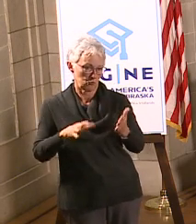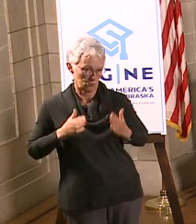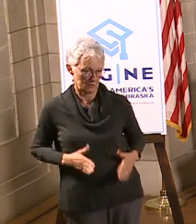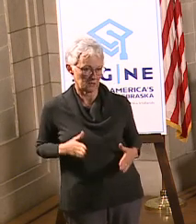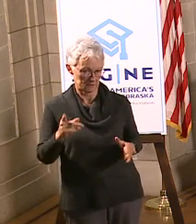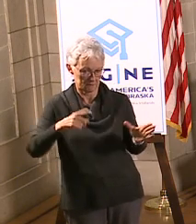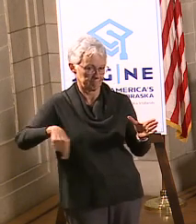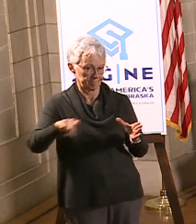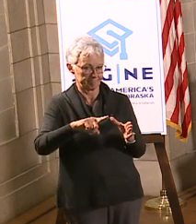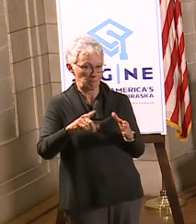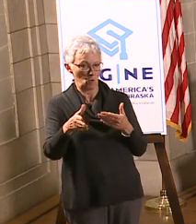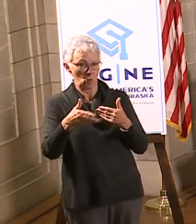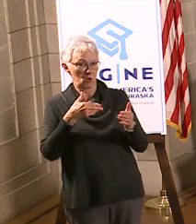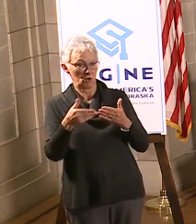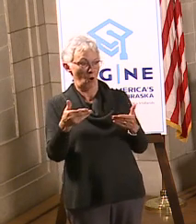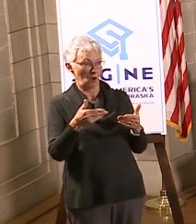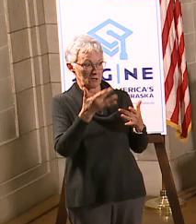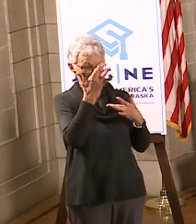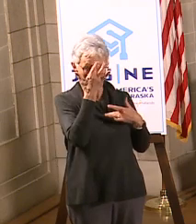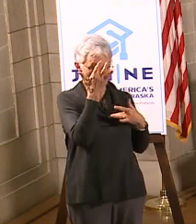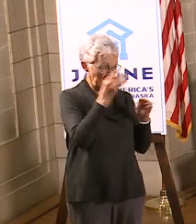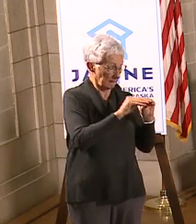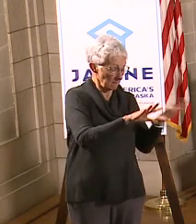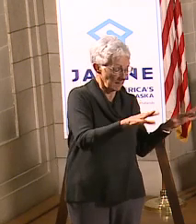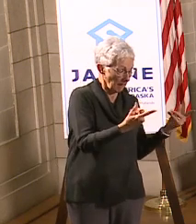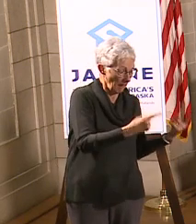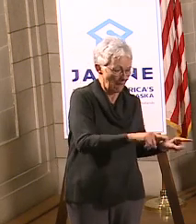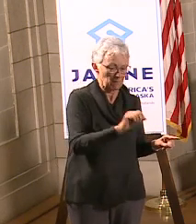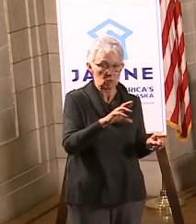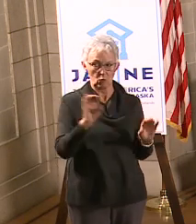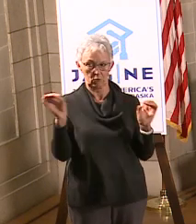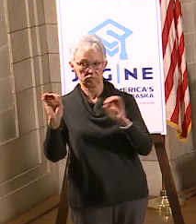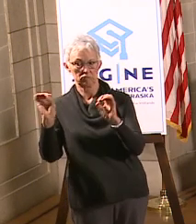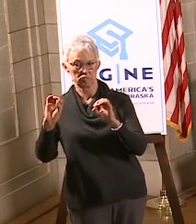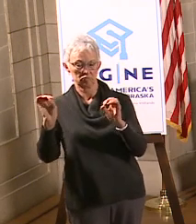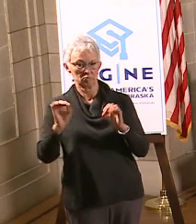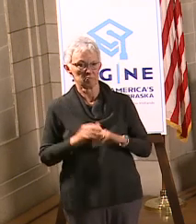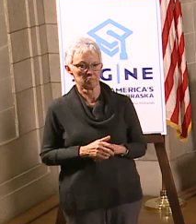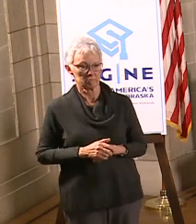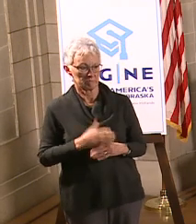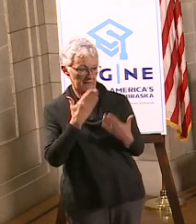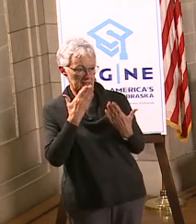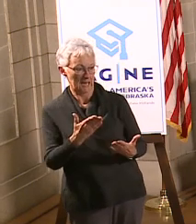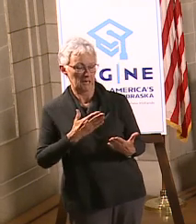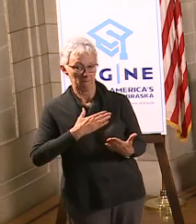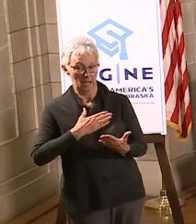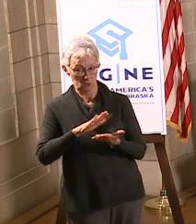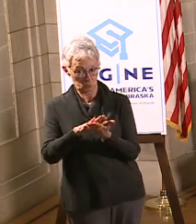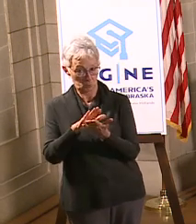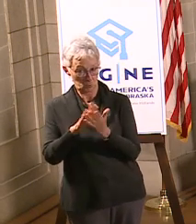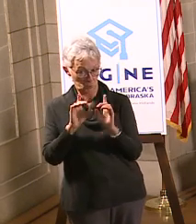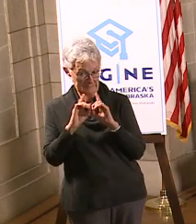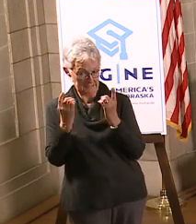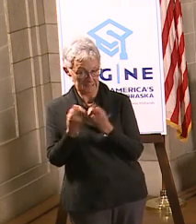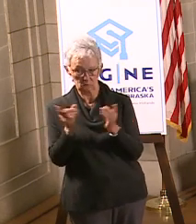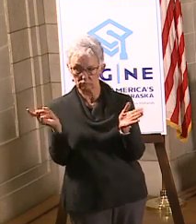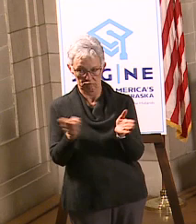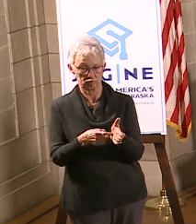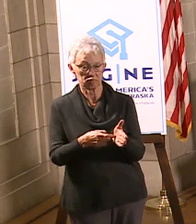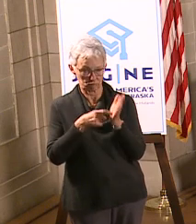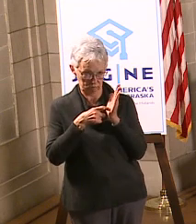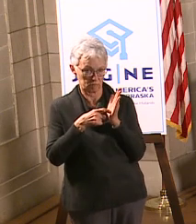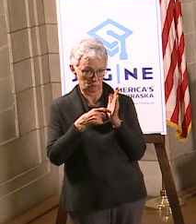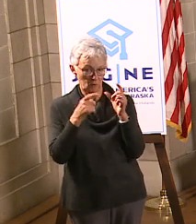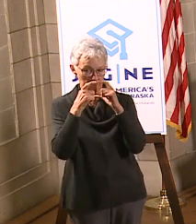not. Thankfully, I work in a district where we mandate masks. Our admin team at the district